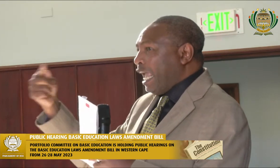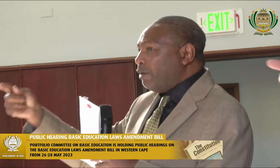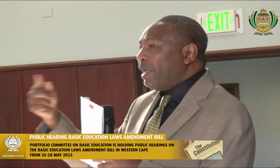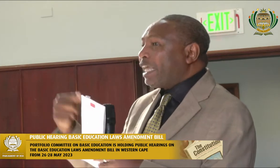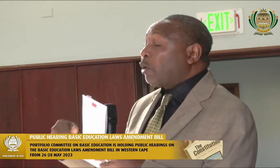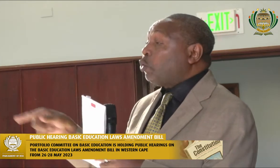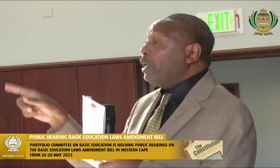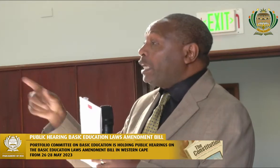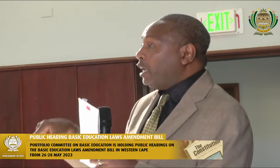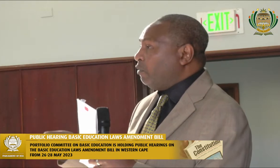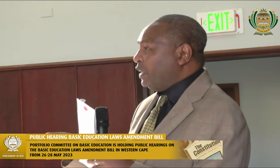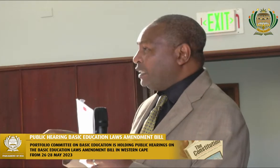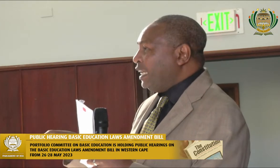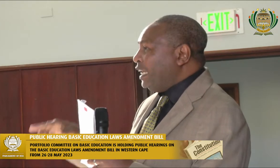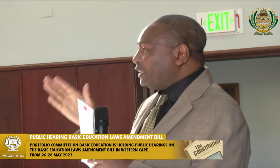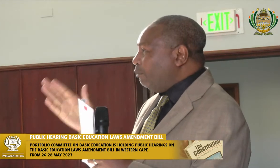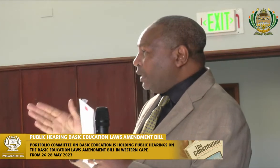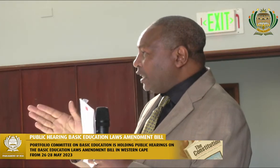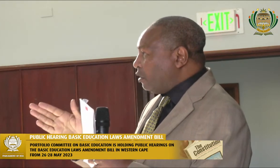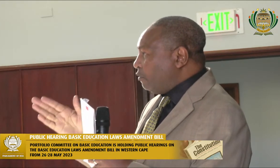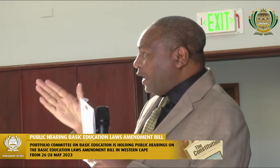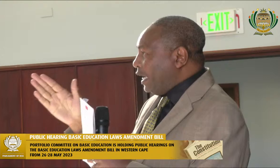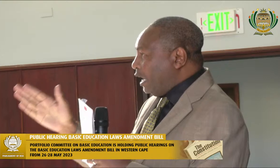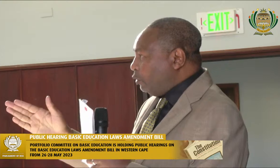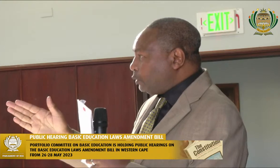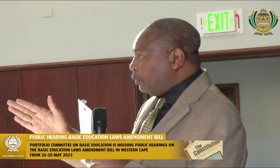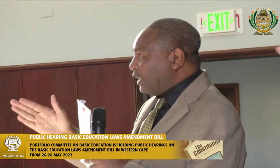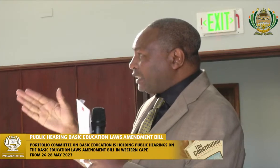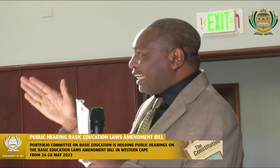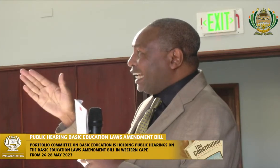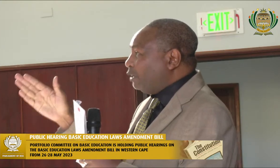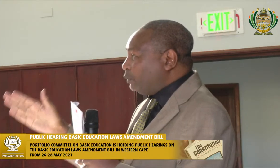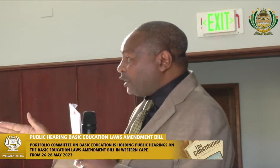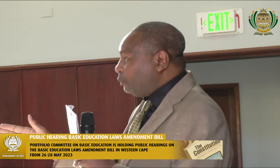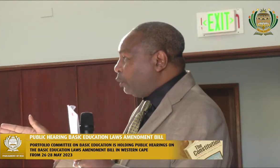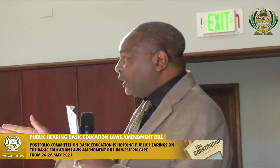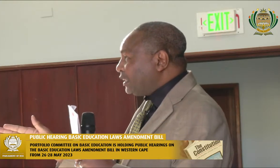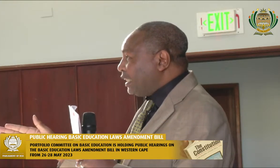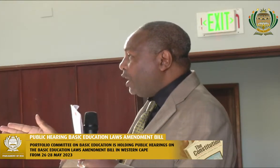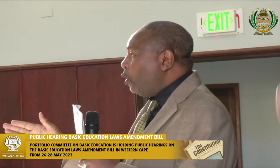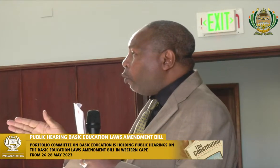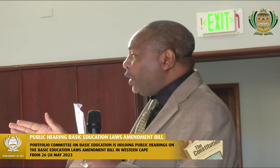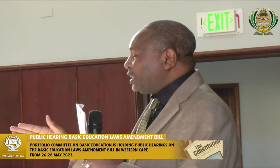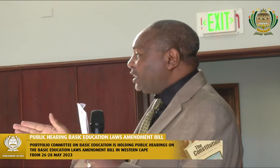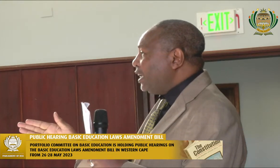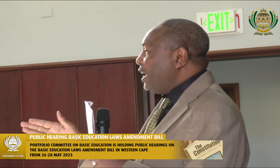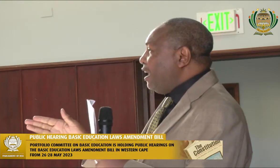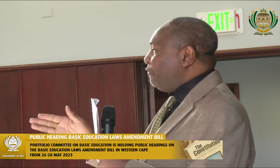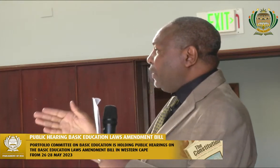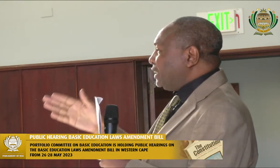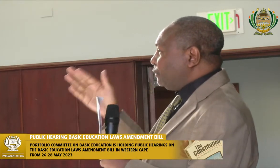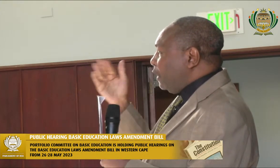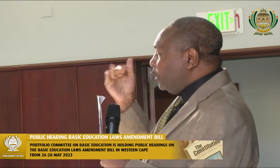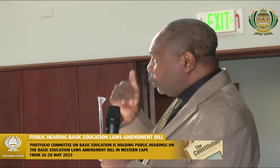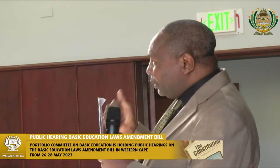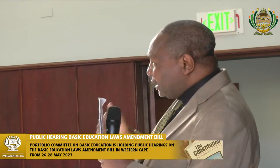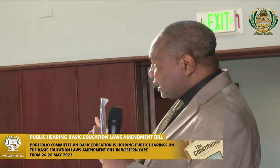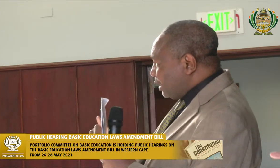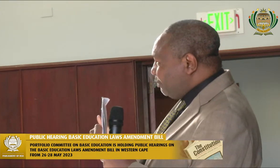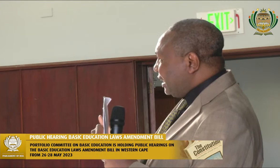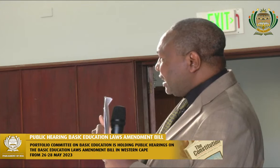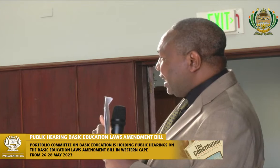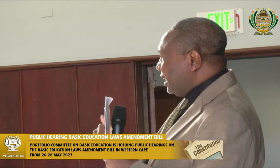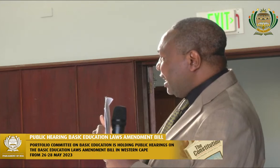SGBs and make a ruling out of that. It's a matter of a language policy and an admission policy, which if it's found